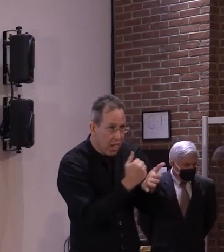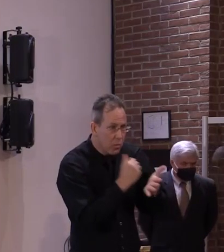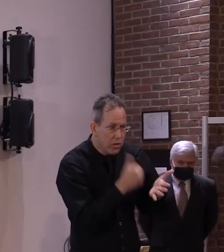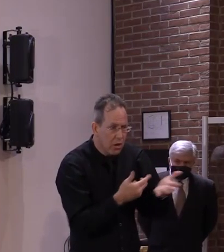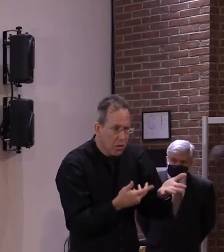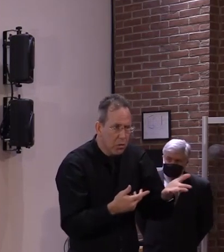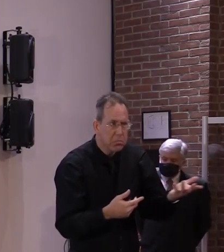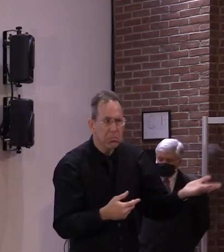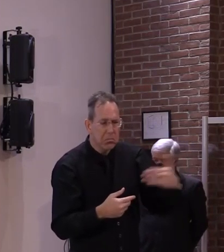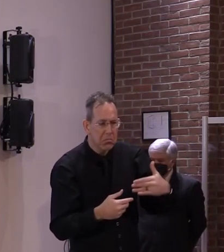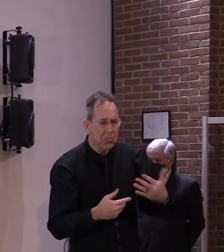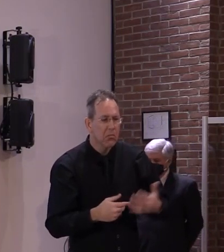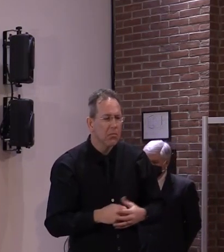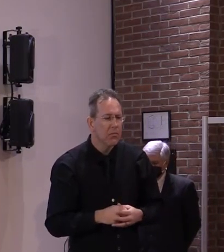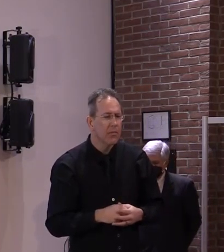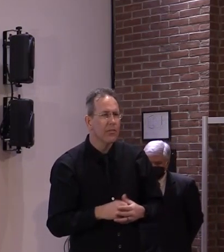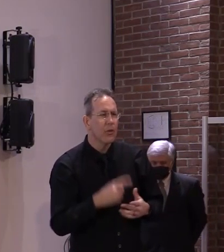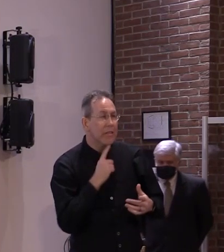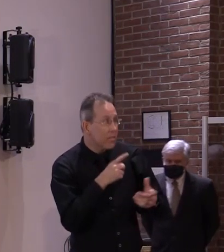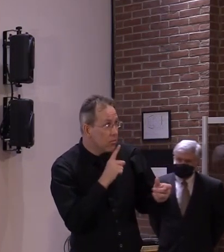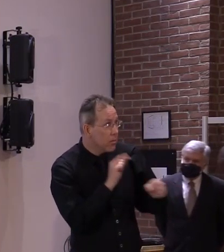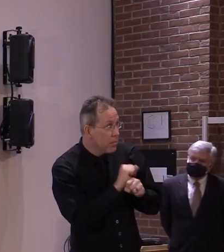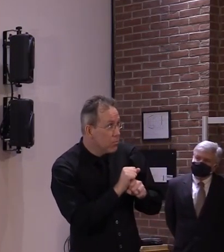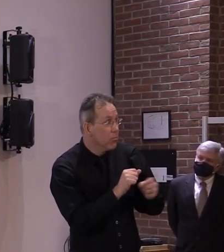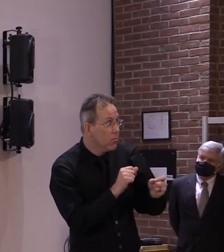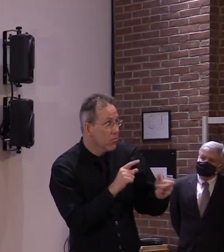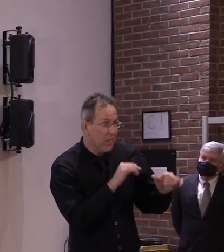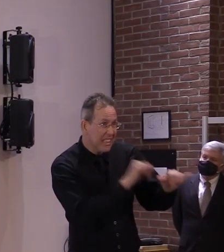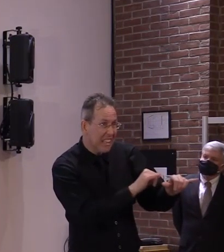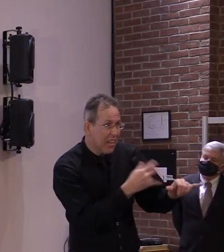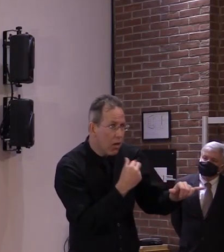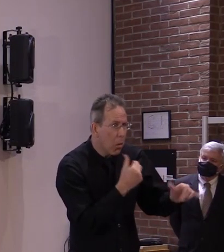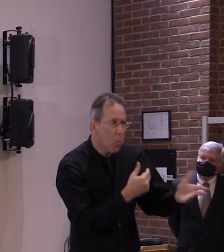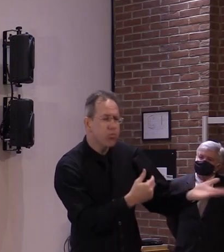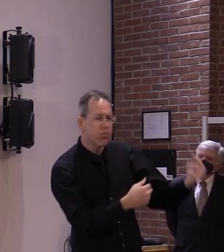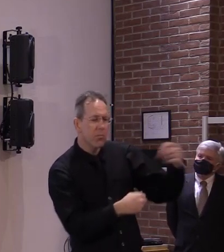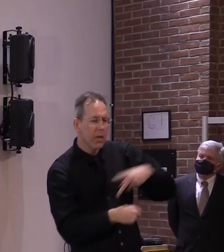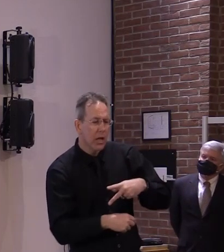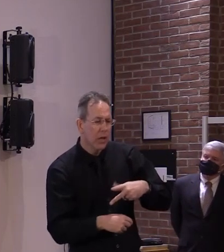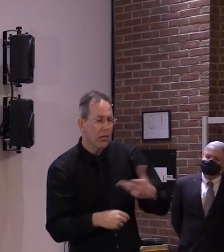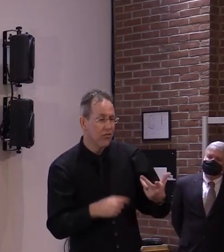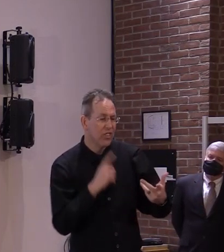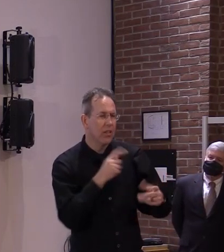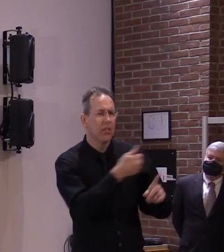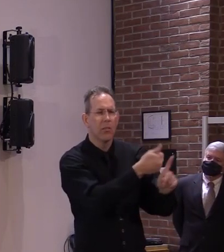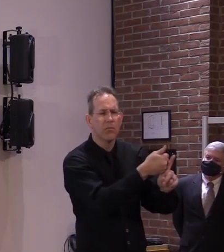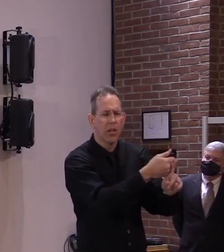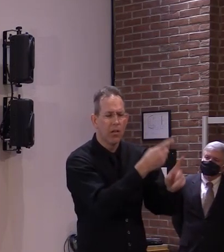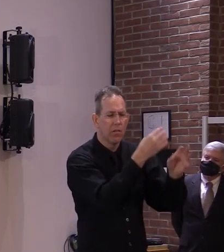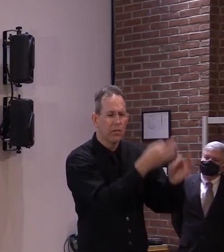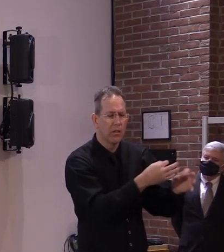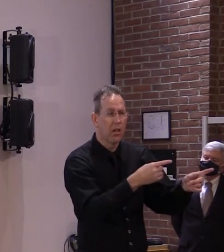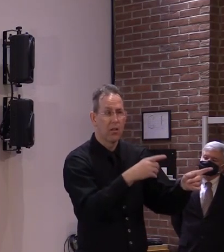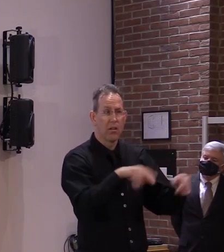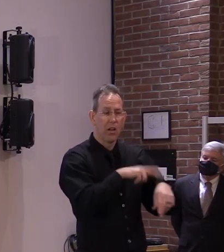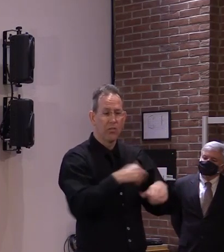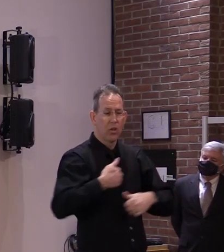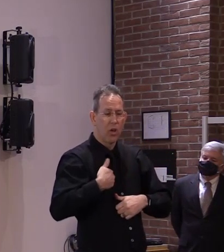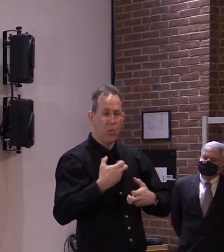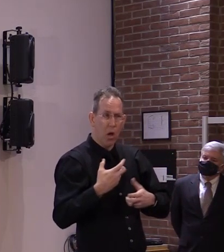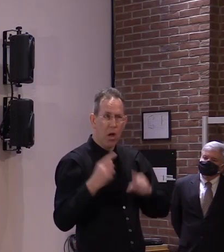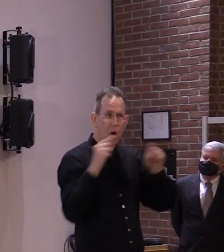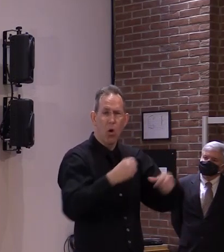as well did the Guard wanted to go, the Guard men and women. So we're there until they